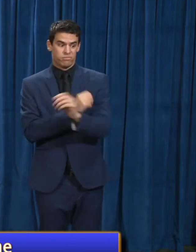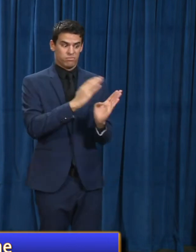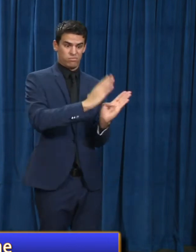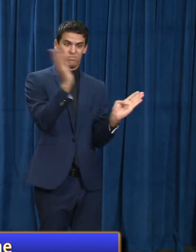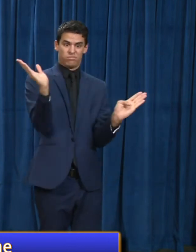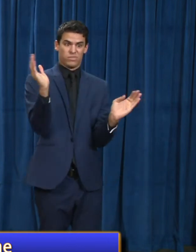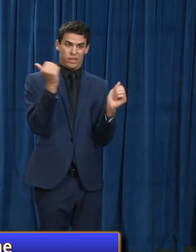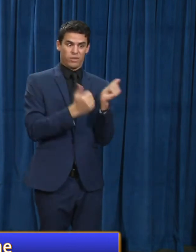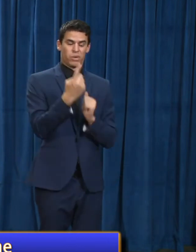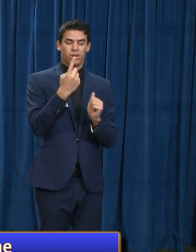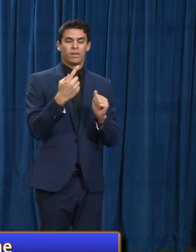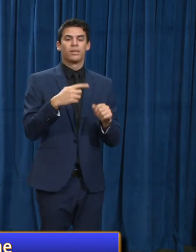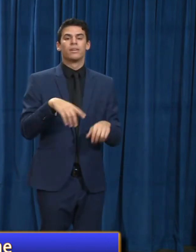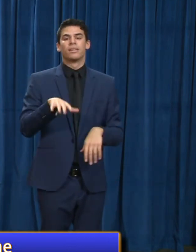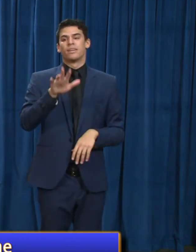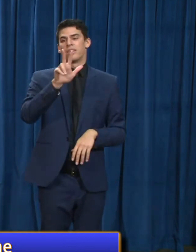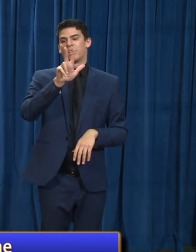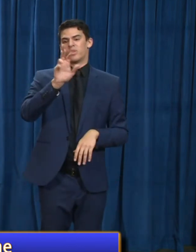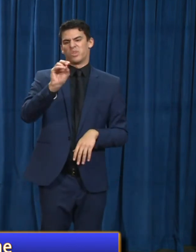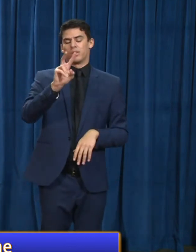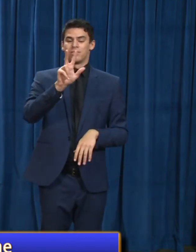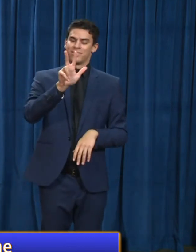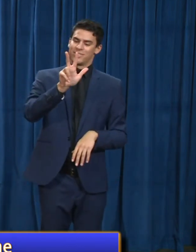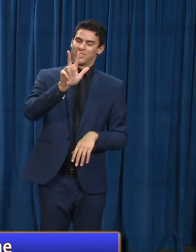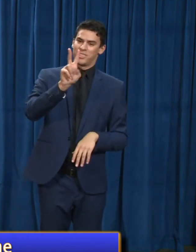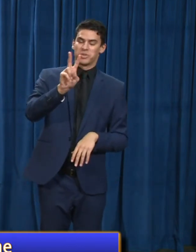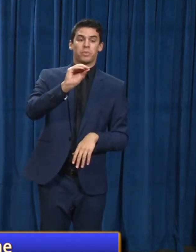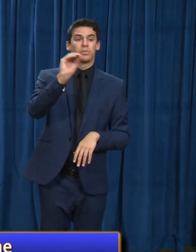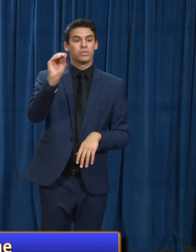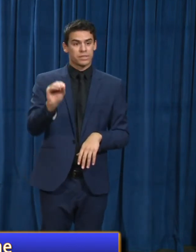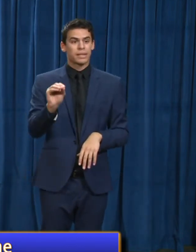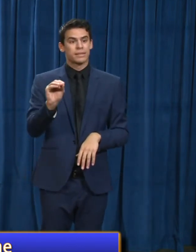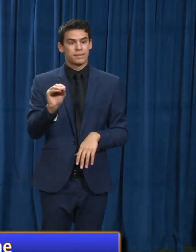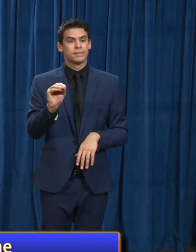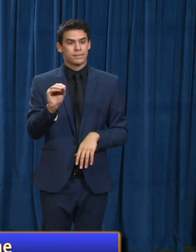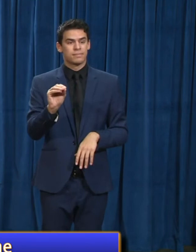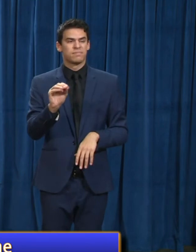everything, is at 32%, with